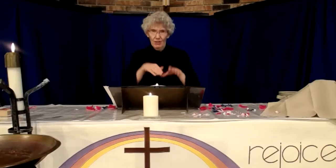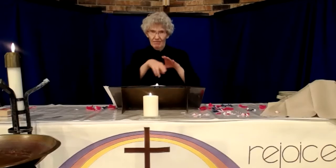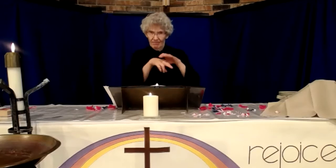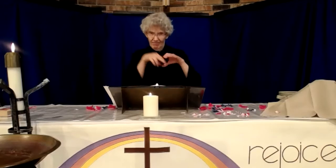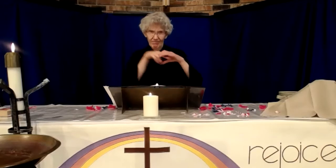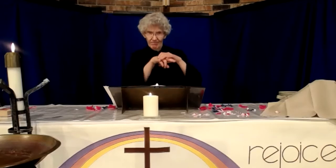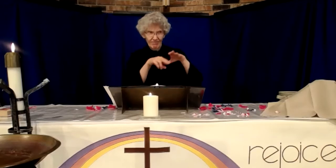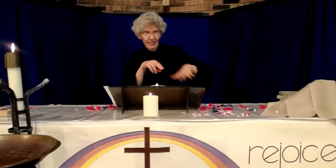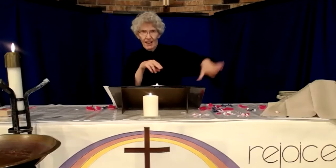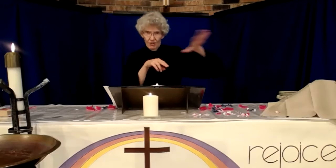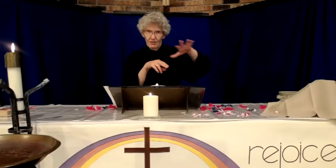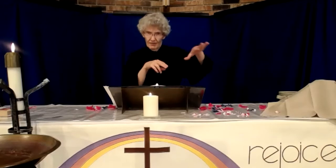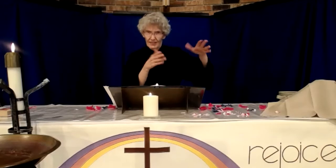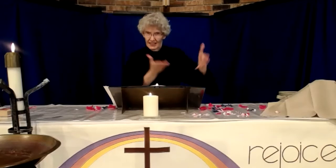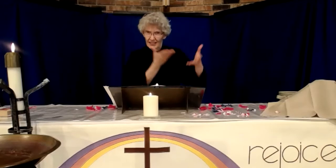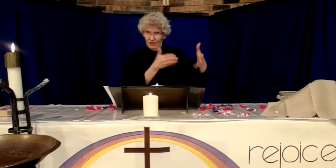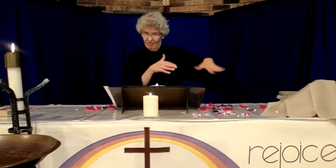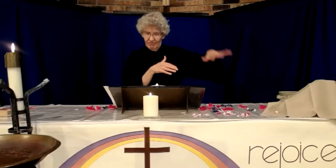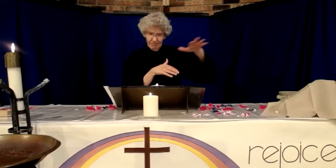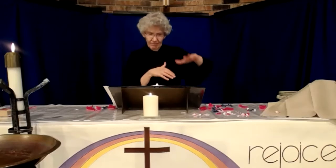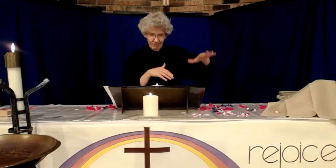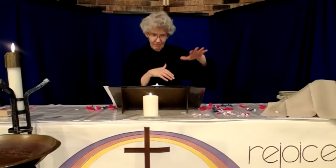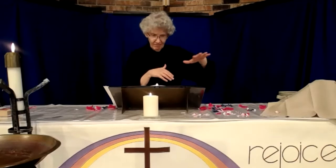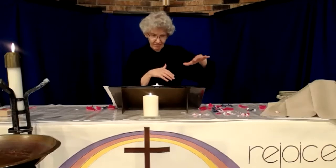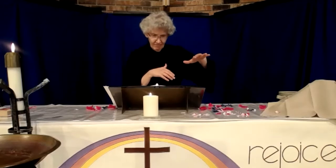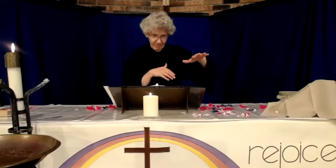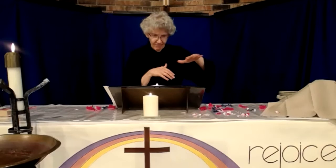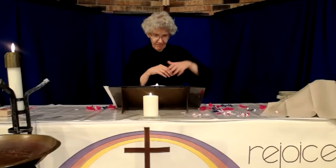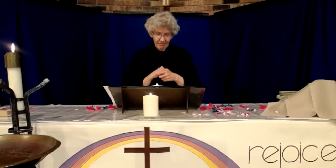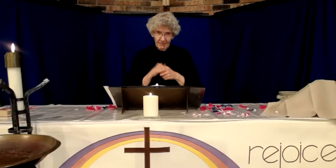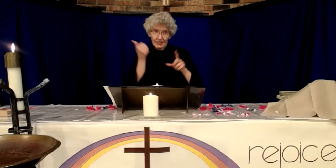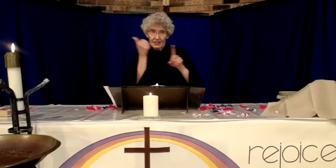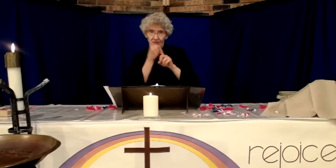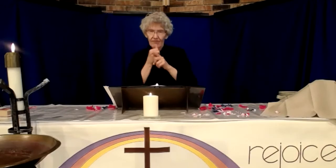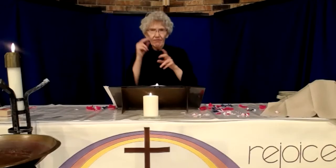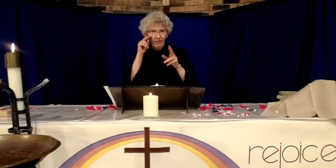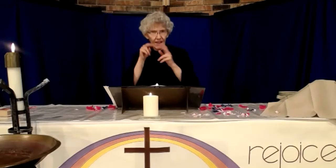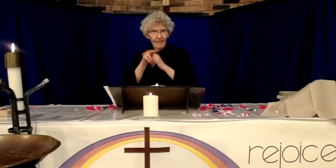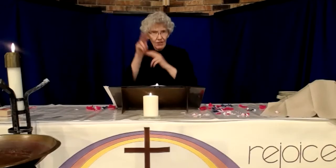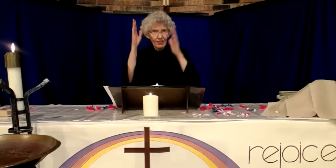He died and was buried, and his tomb is still here.